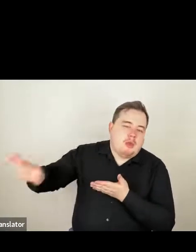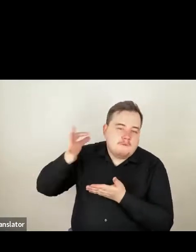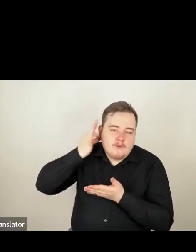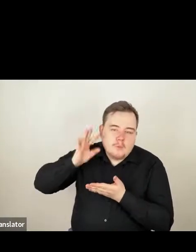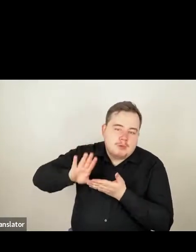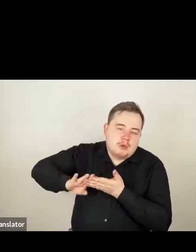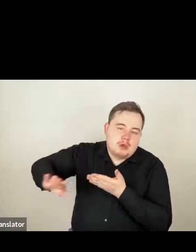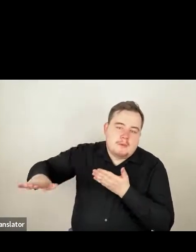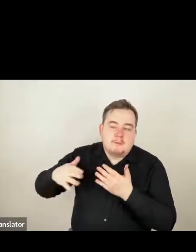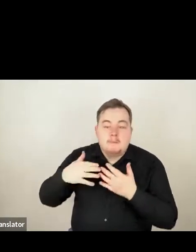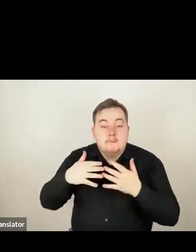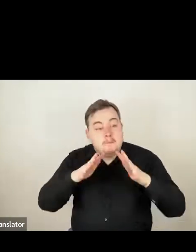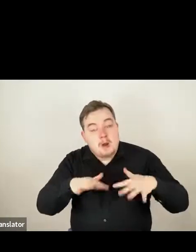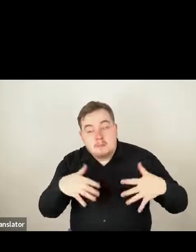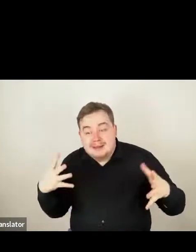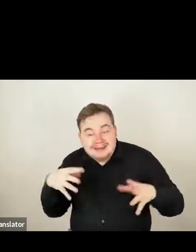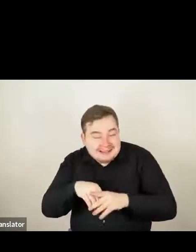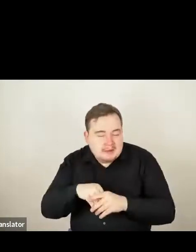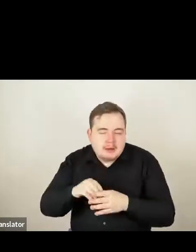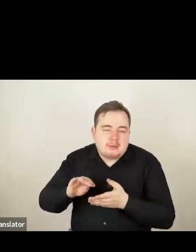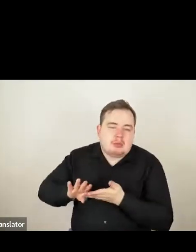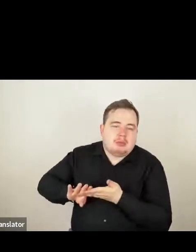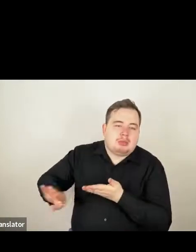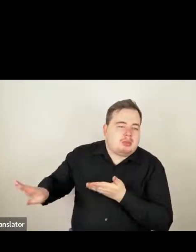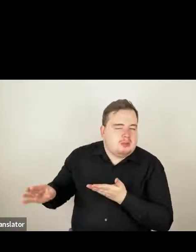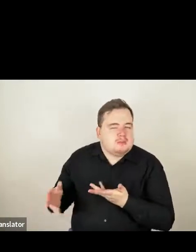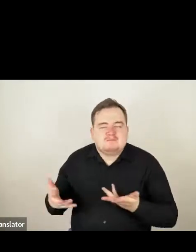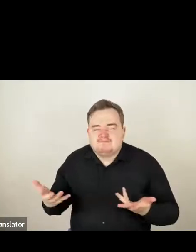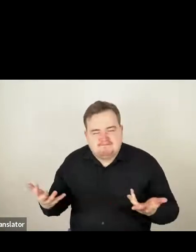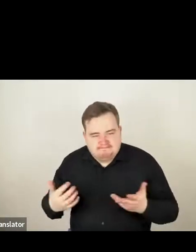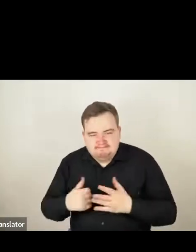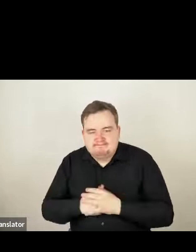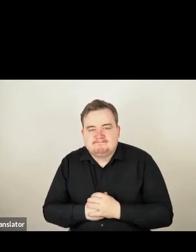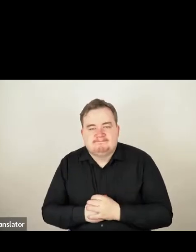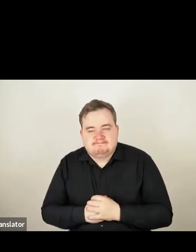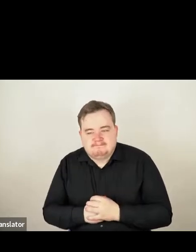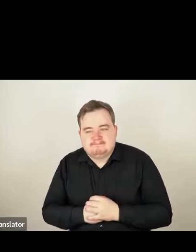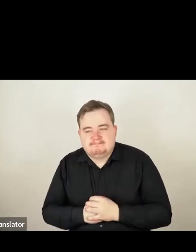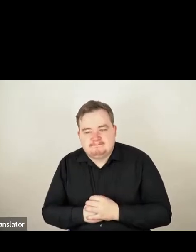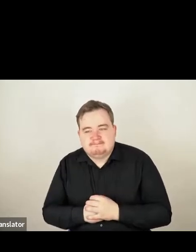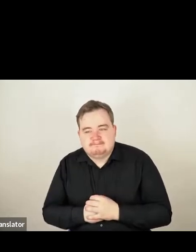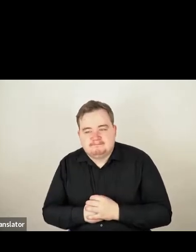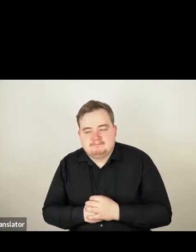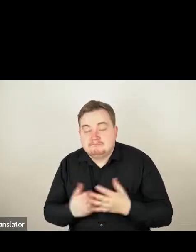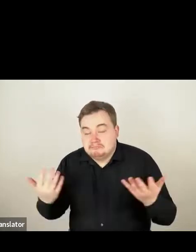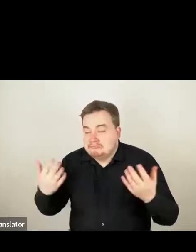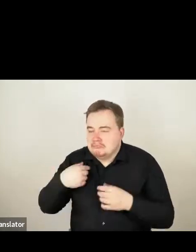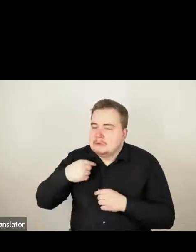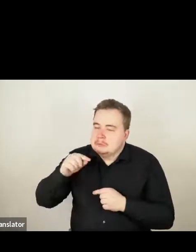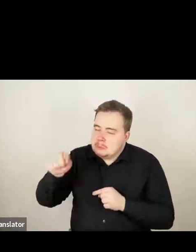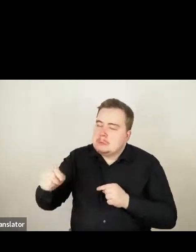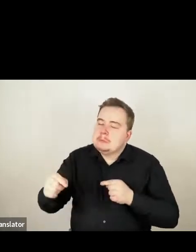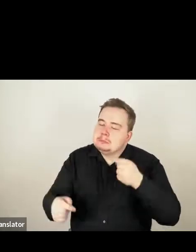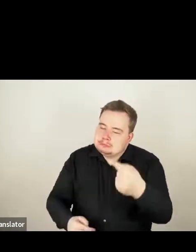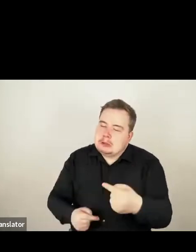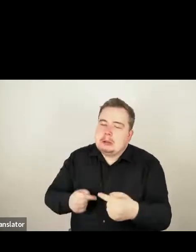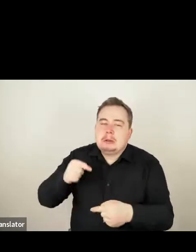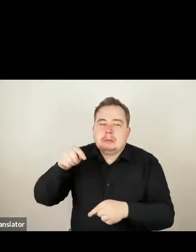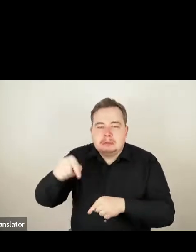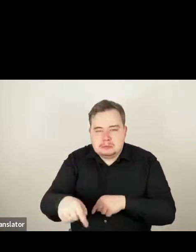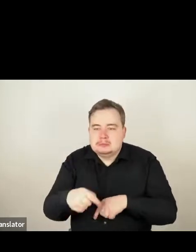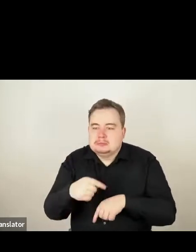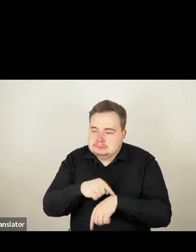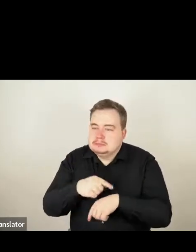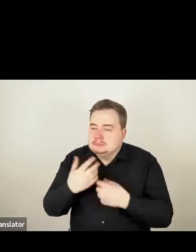politics. Simply put, you can't. They have to be taken into account. And it needs